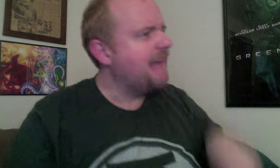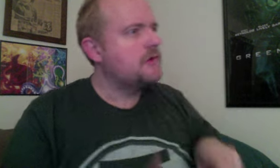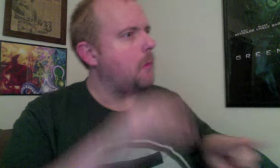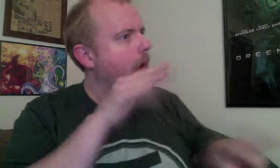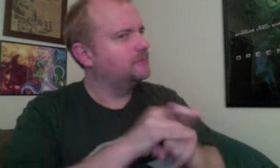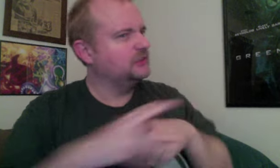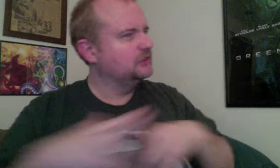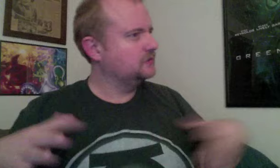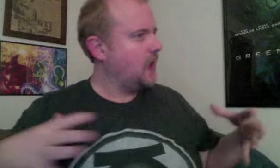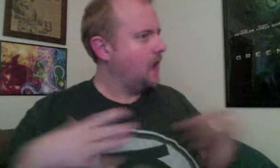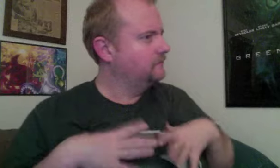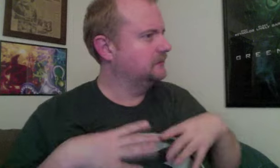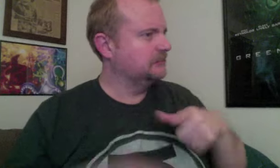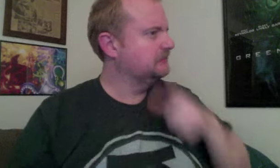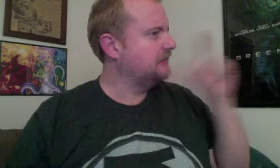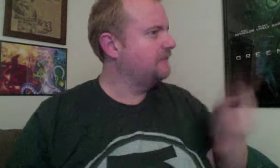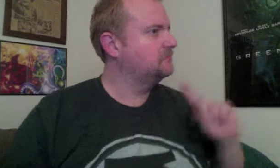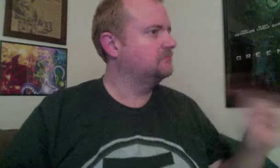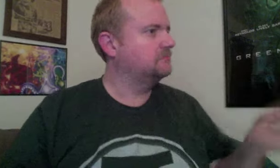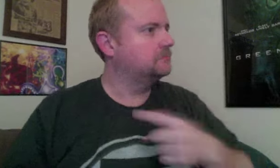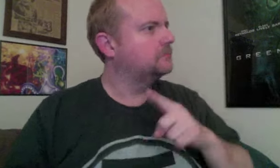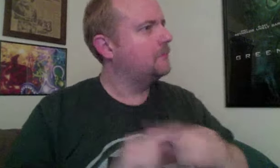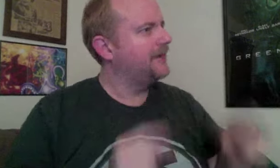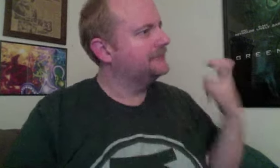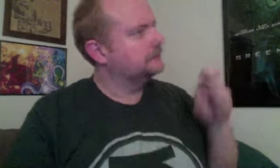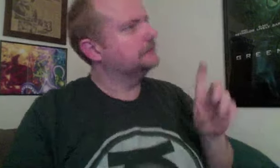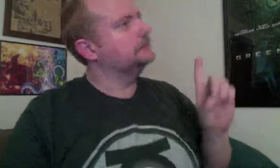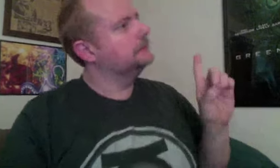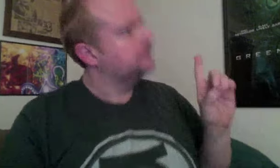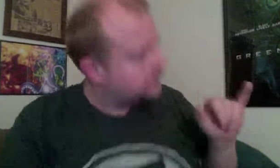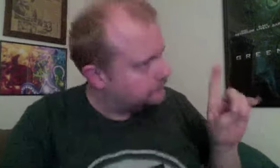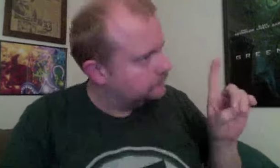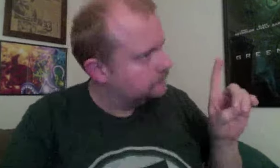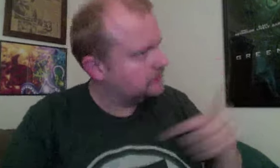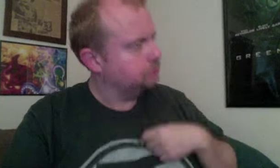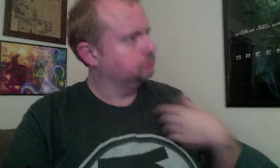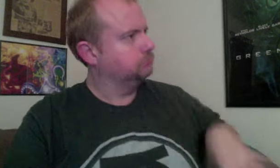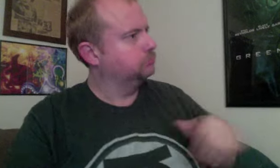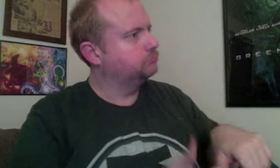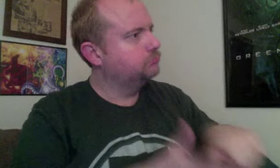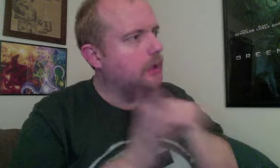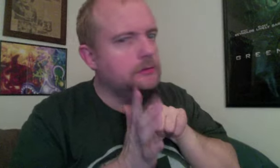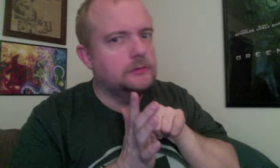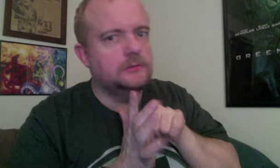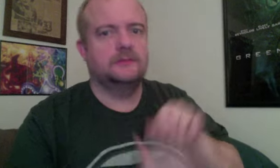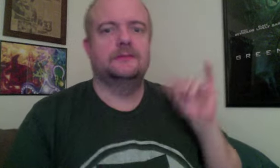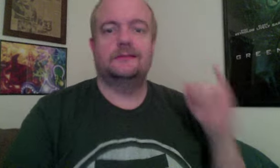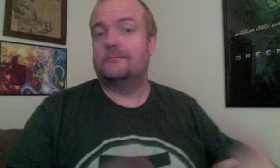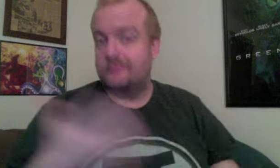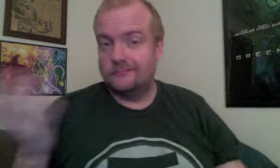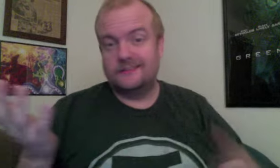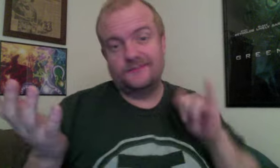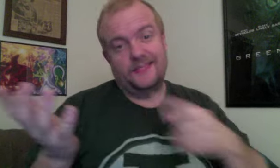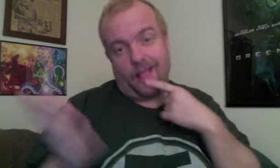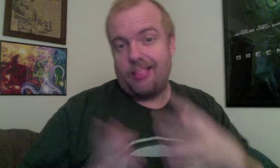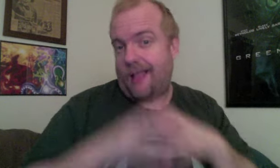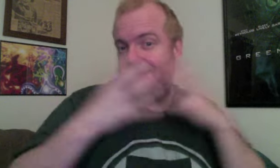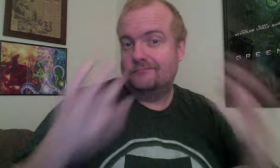pack, including the lapel pin and the SEAL Team Creed. Altogether, an over $260 value, still for